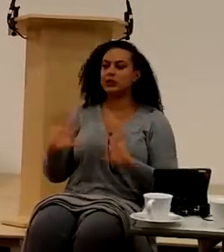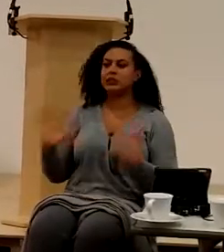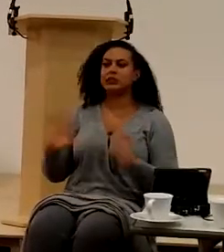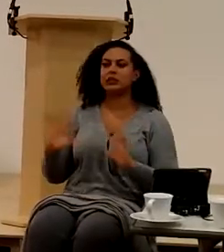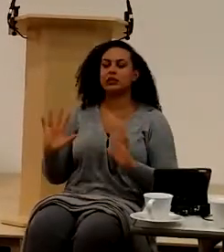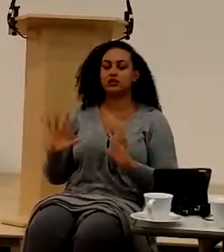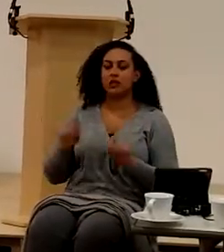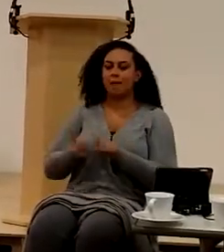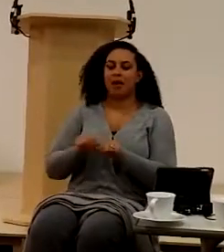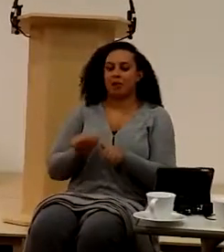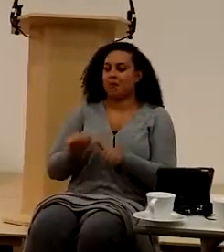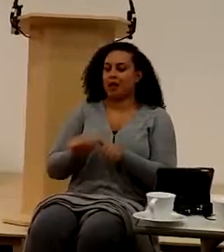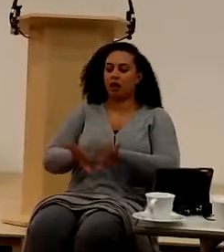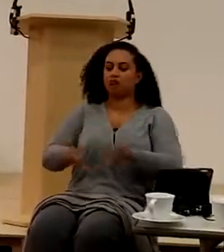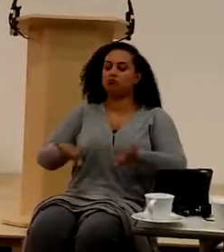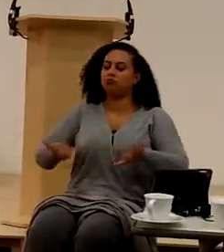huge